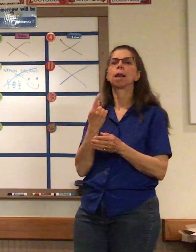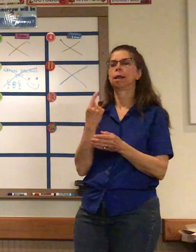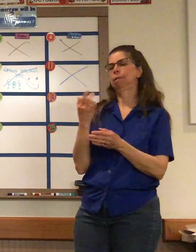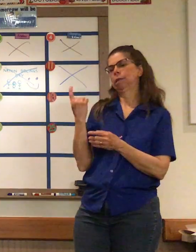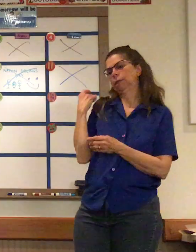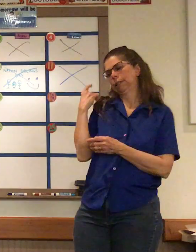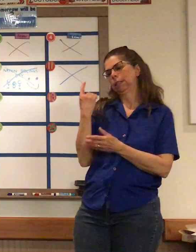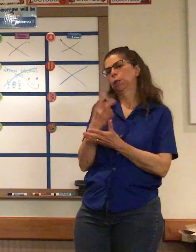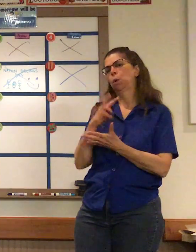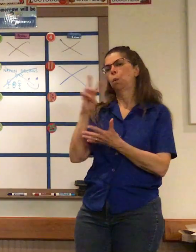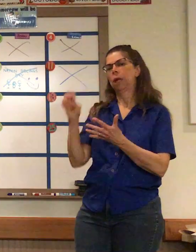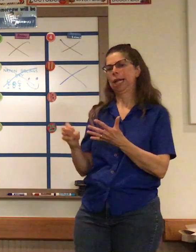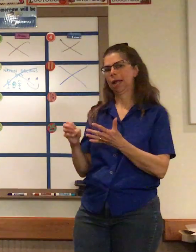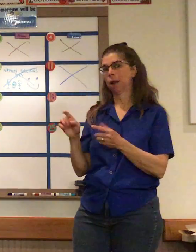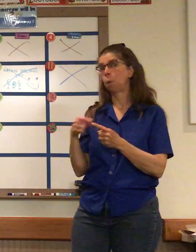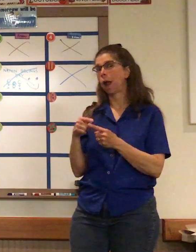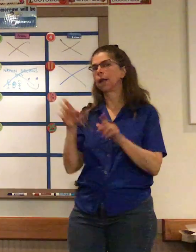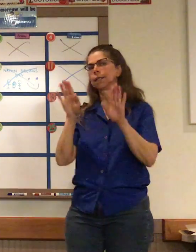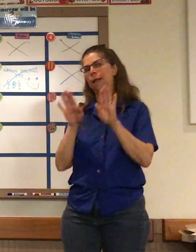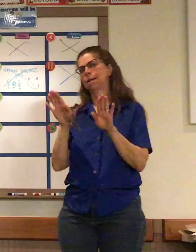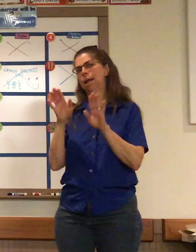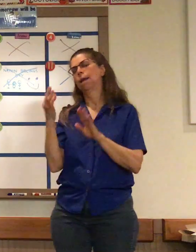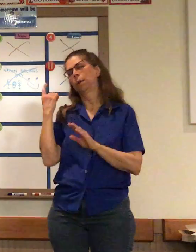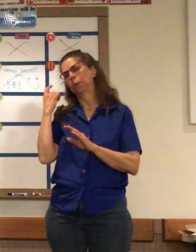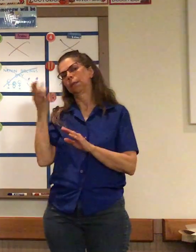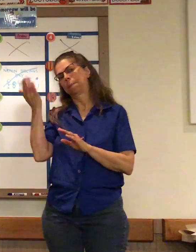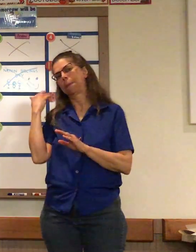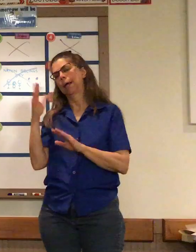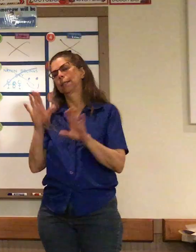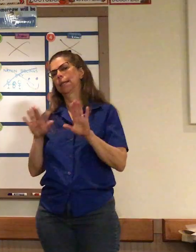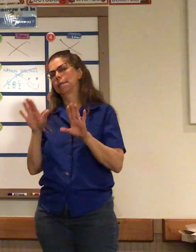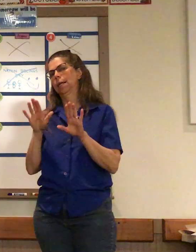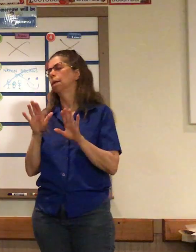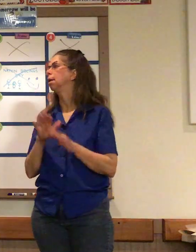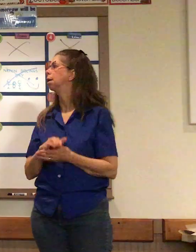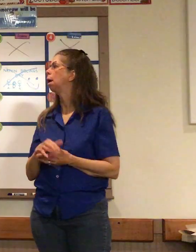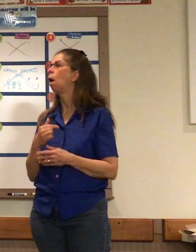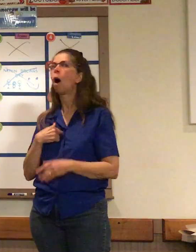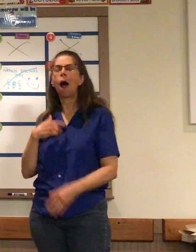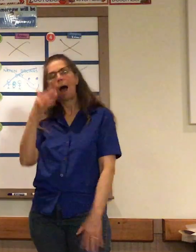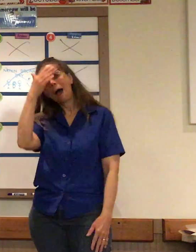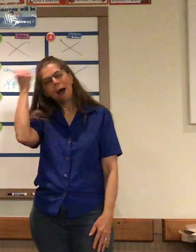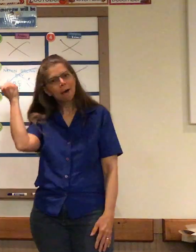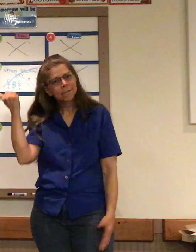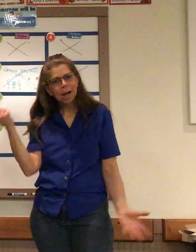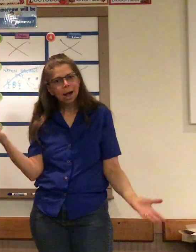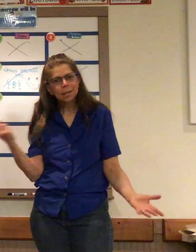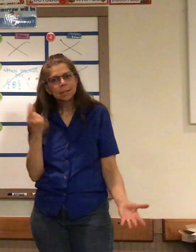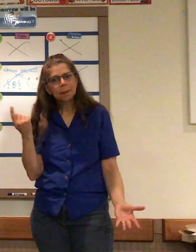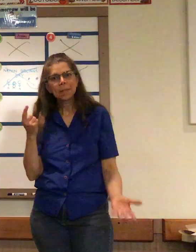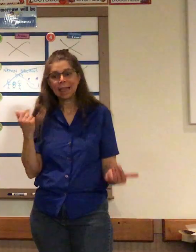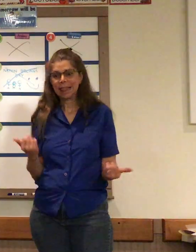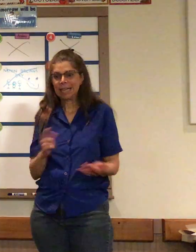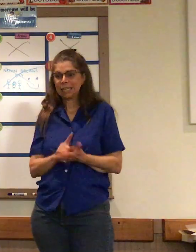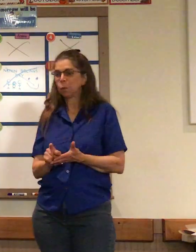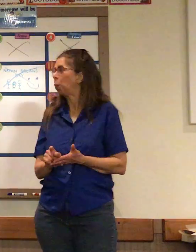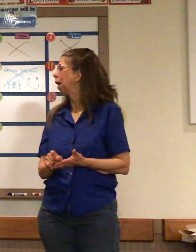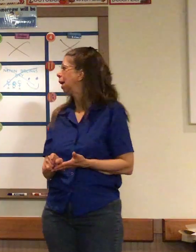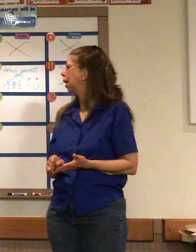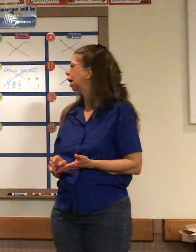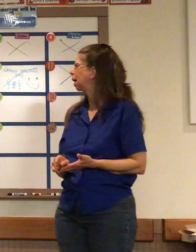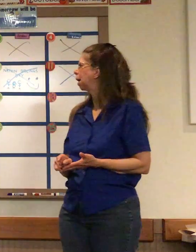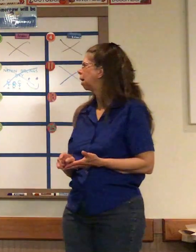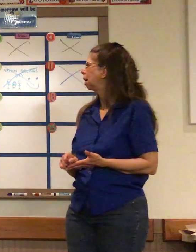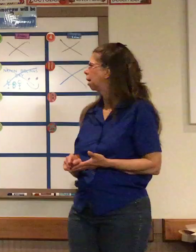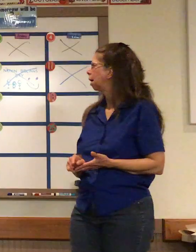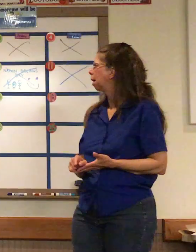weekend on Sunday. Oh, I forgot to mention, this week,